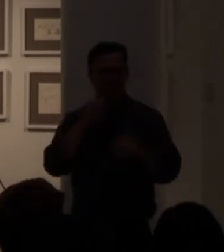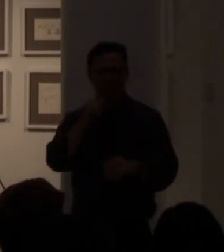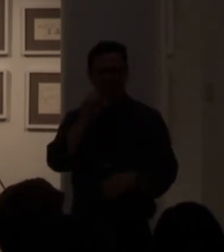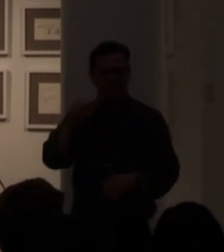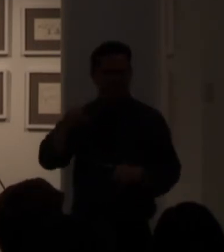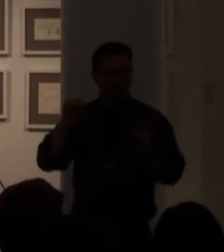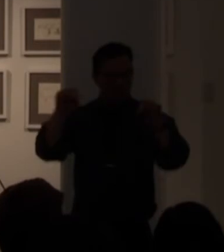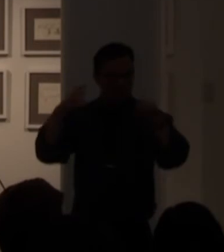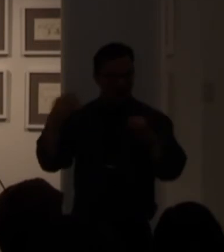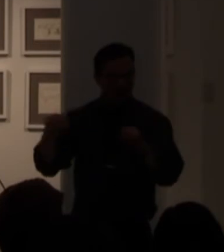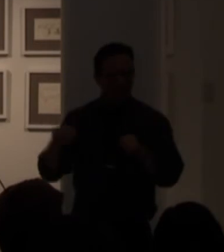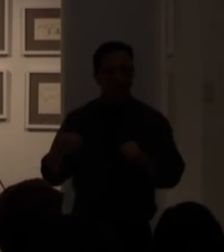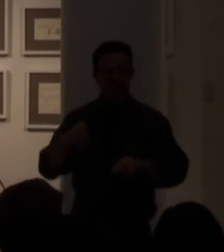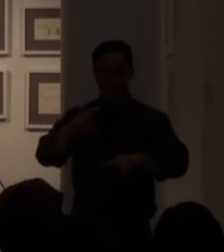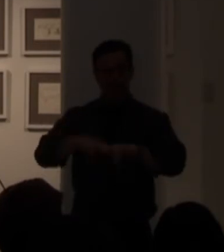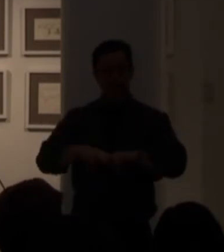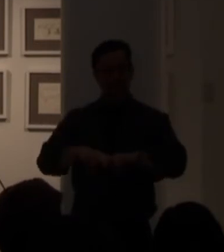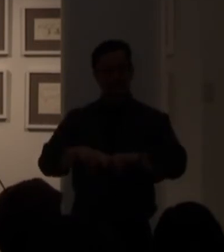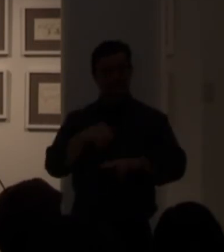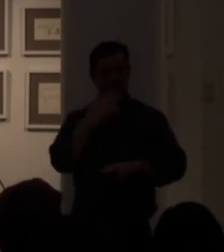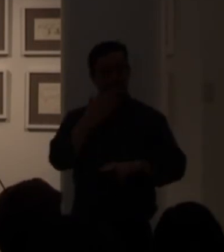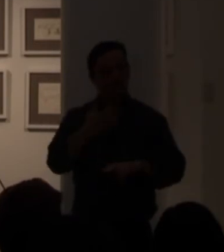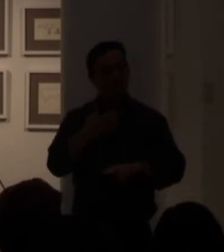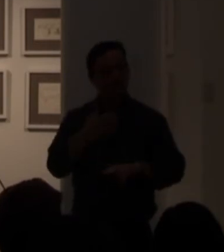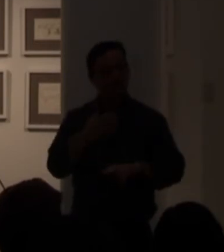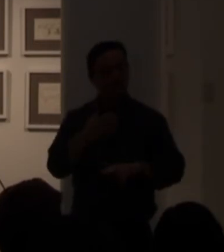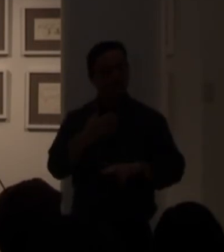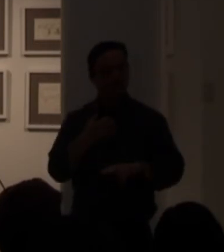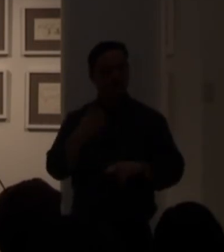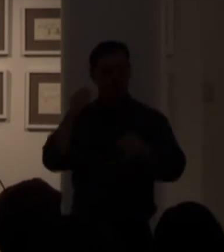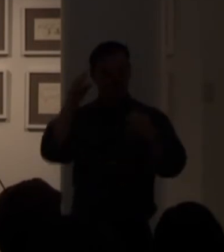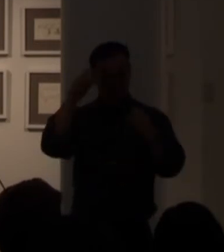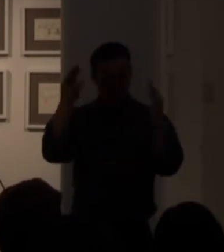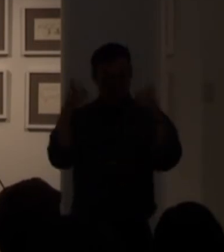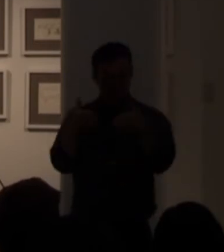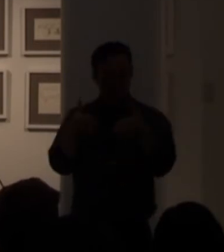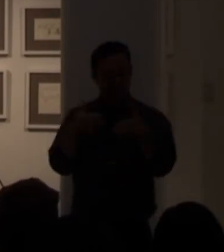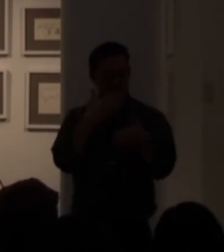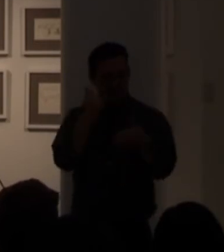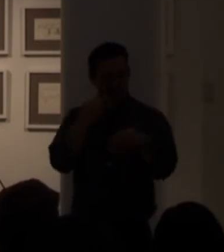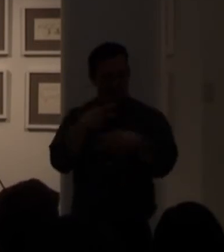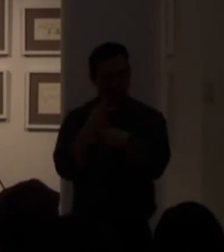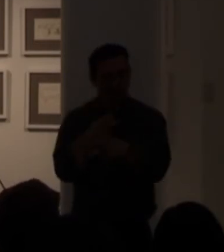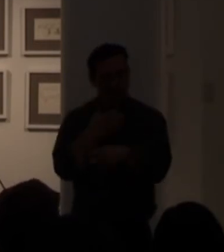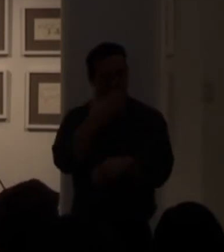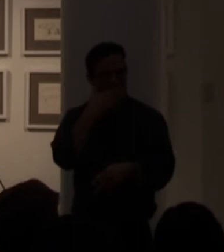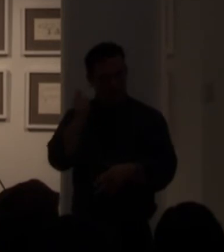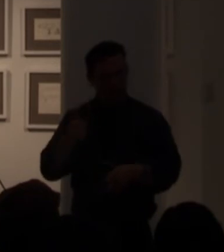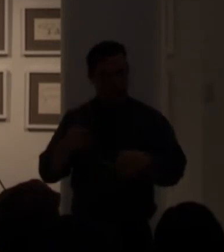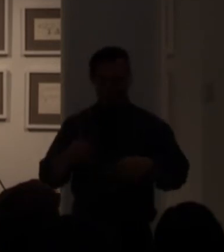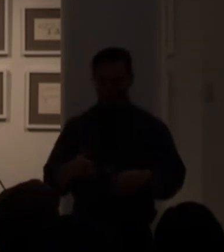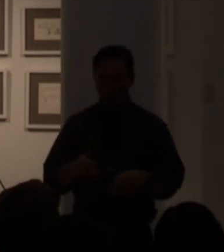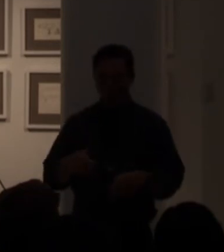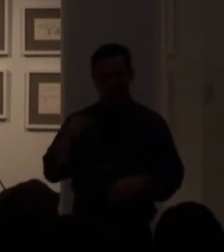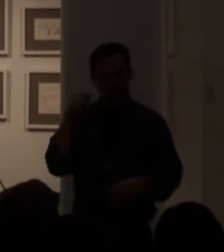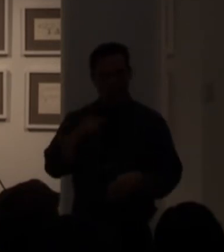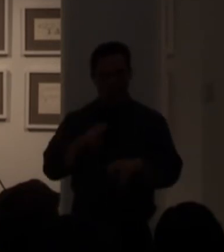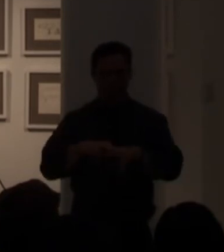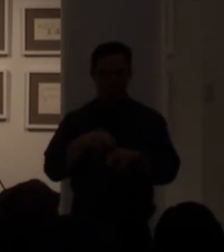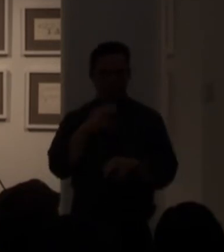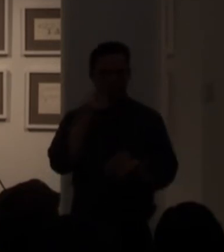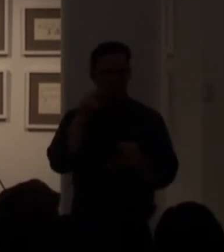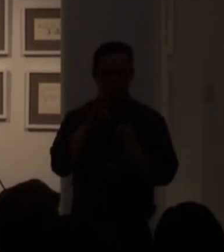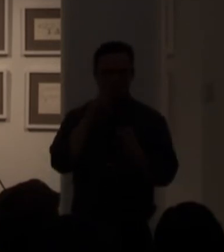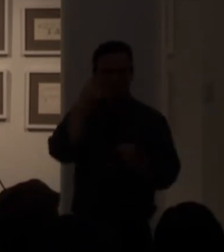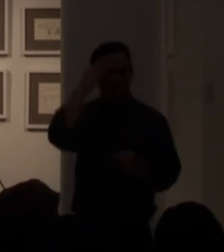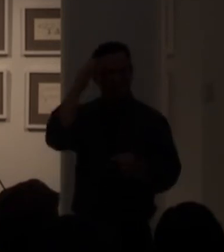Studies show that healthy sitting can improve concentration and productivity. This makes Ergo perfect for offices